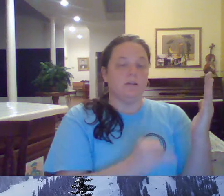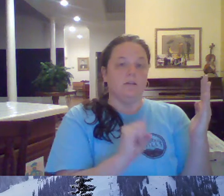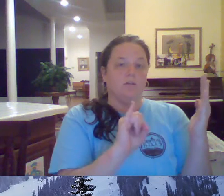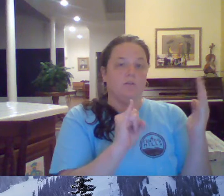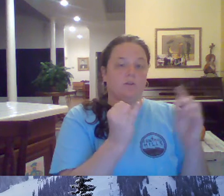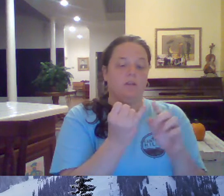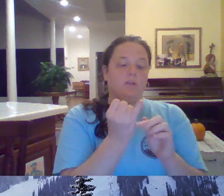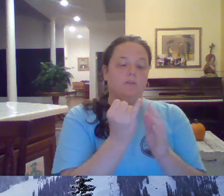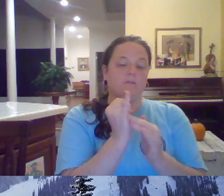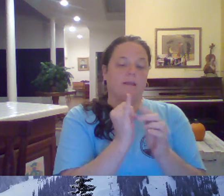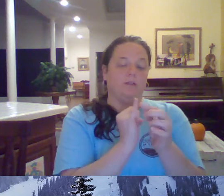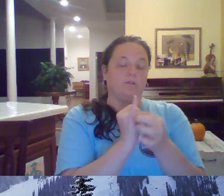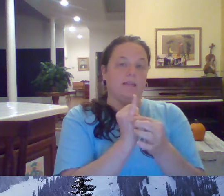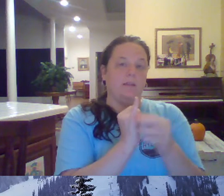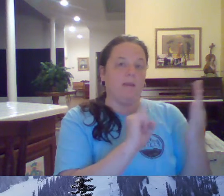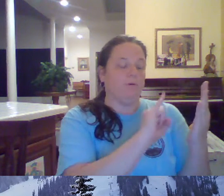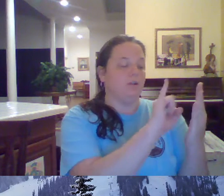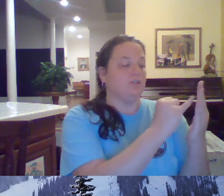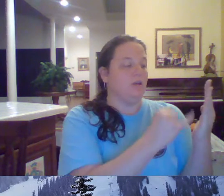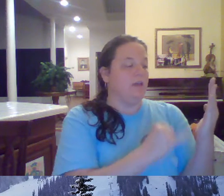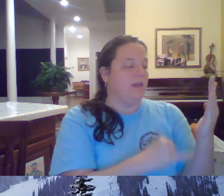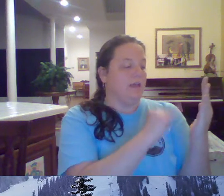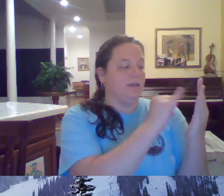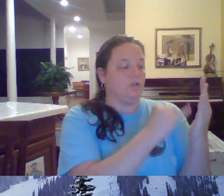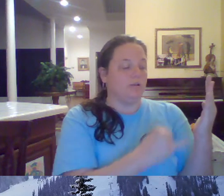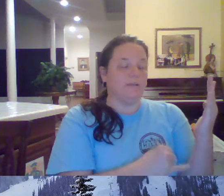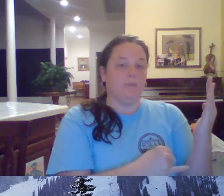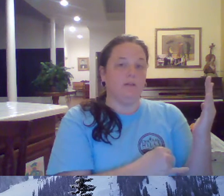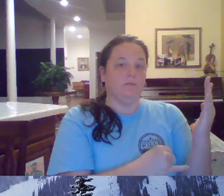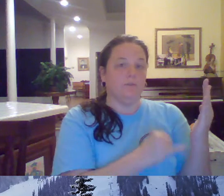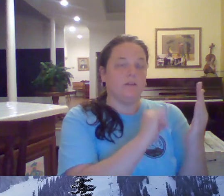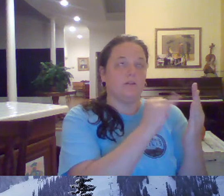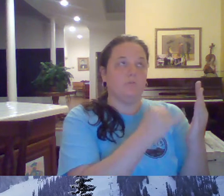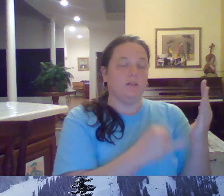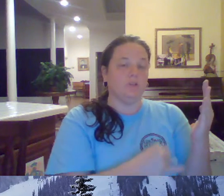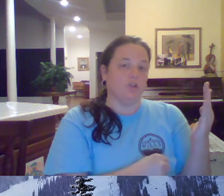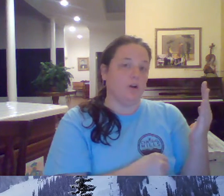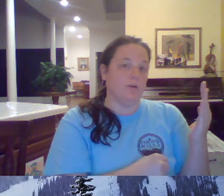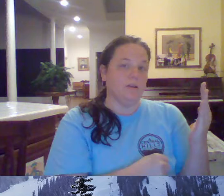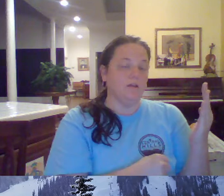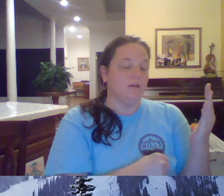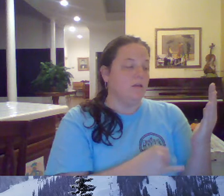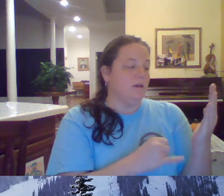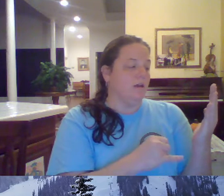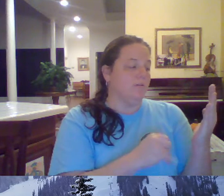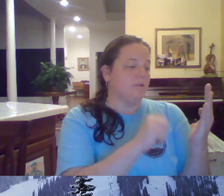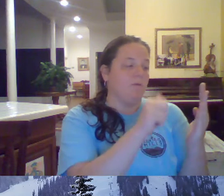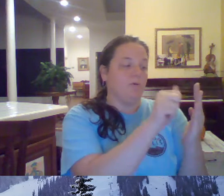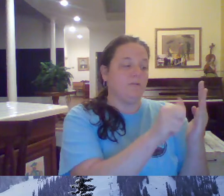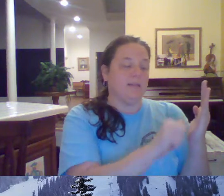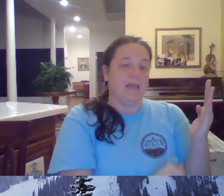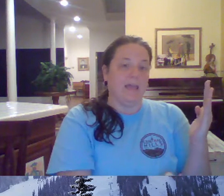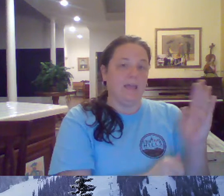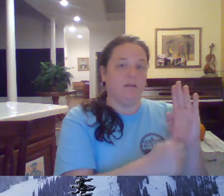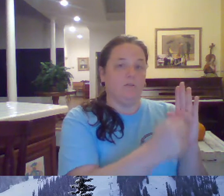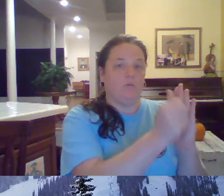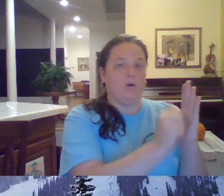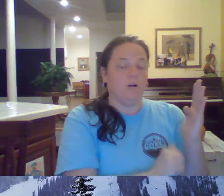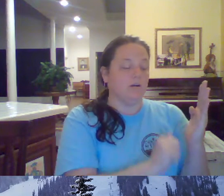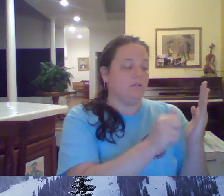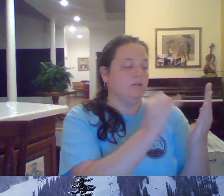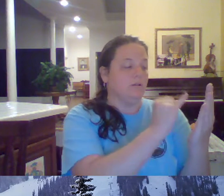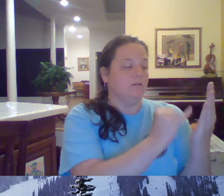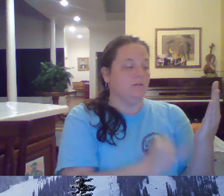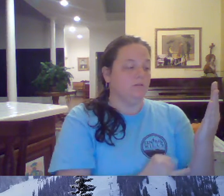Art, you're going to use like a little skinny paintbrush and draw something. This also means drawing. Some people use an A